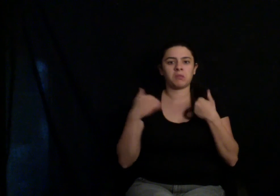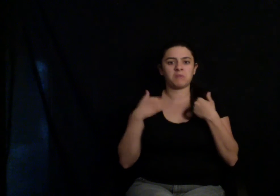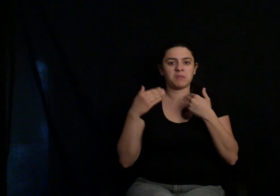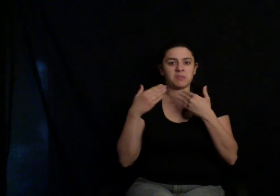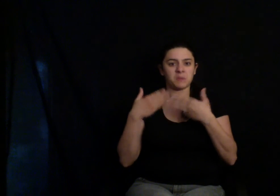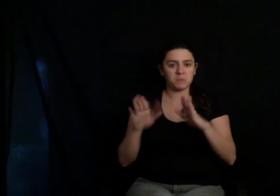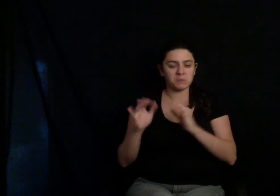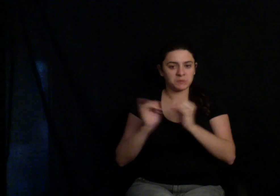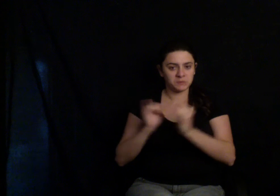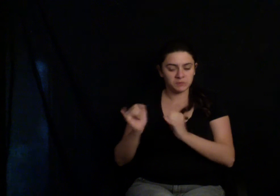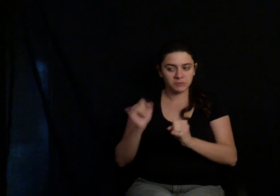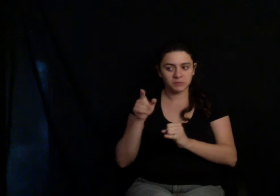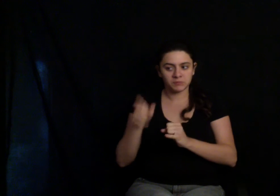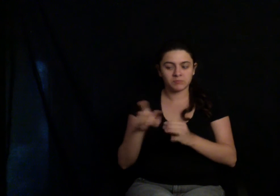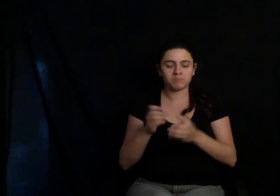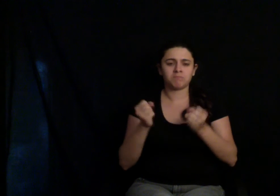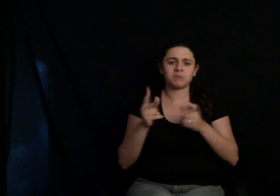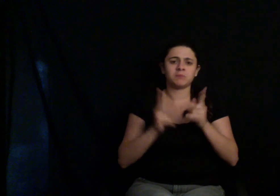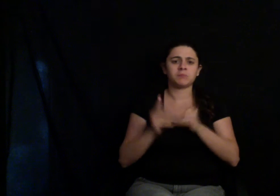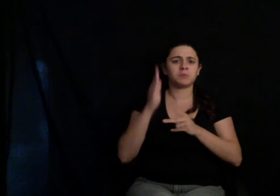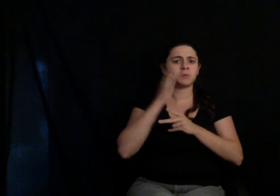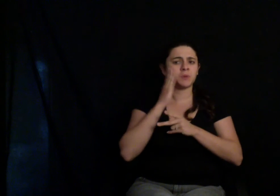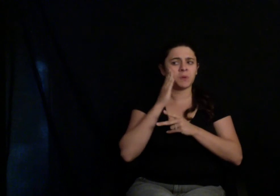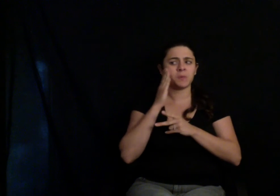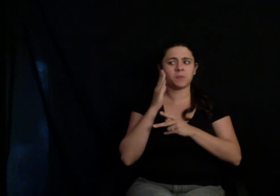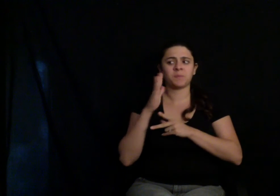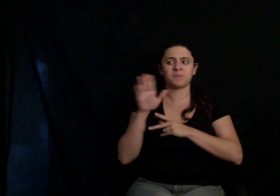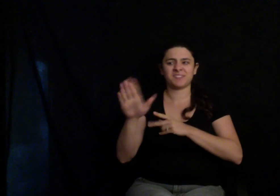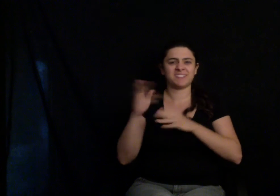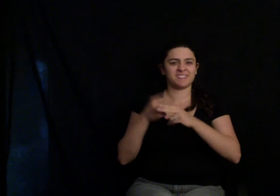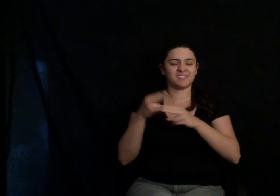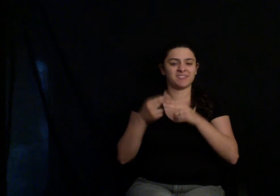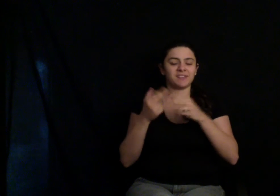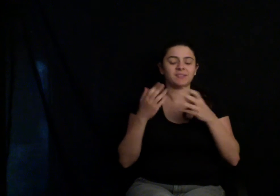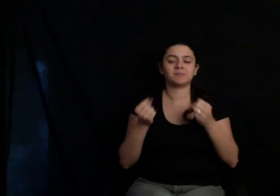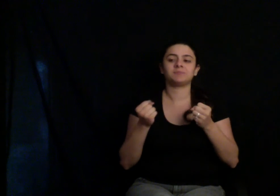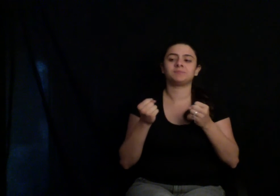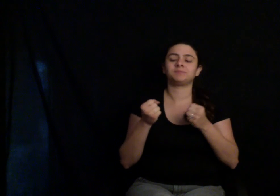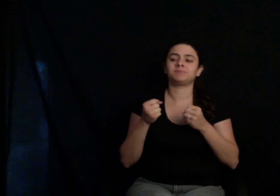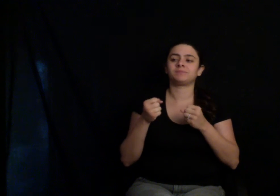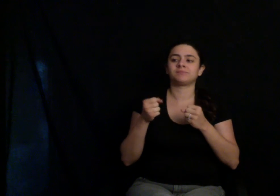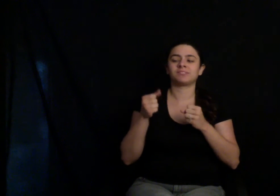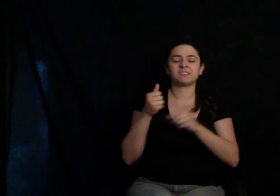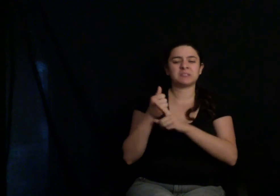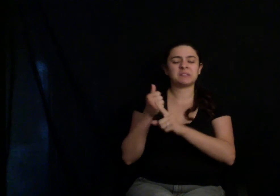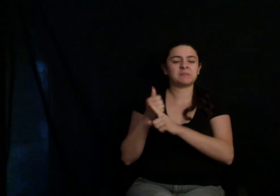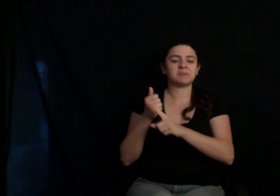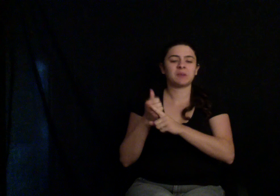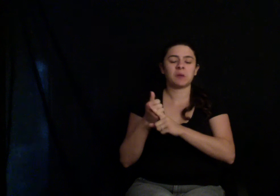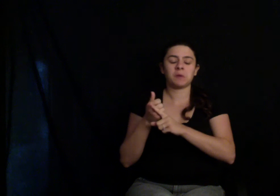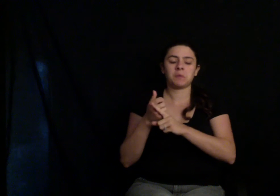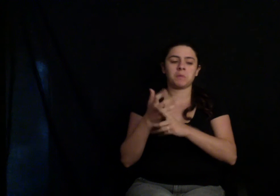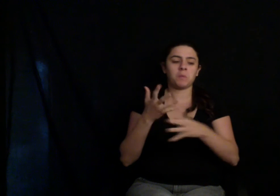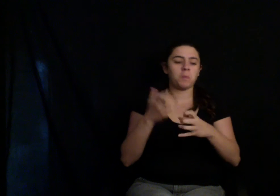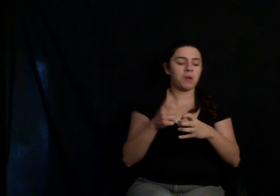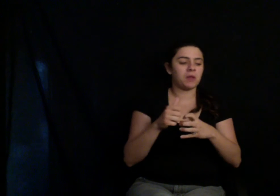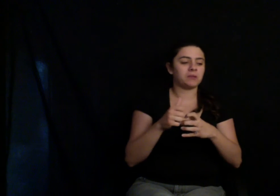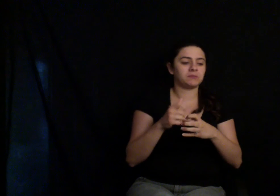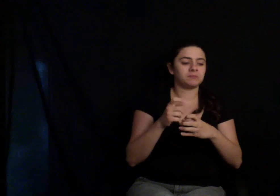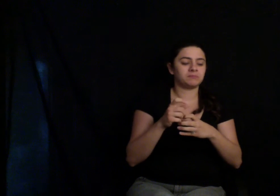everyone knows Jared Kuntz, and he was just such a selfless person who never asked for anything in return. So I actually met Jared. He connected